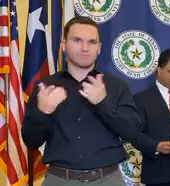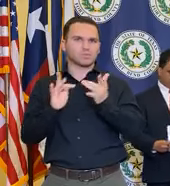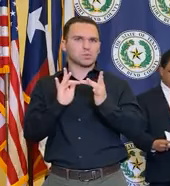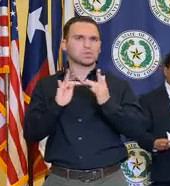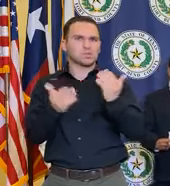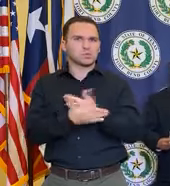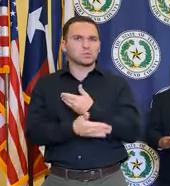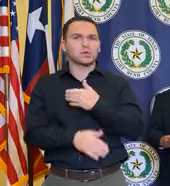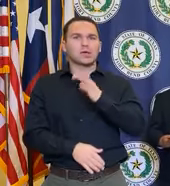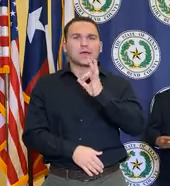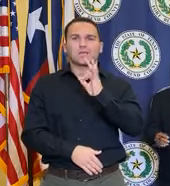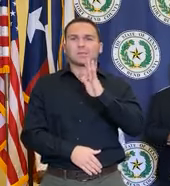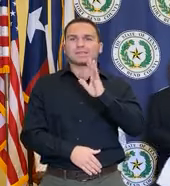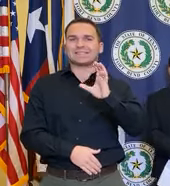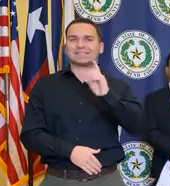called